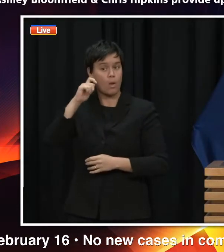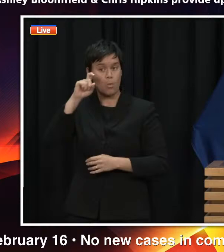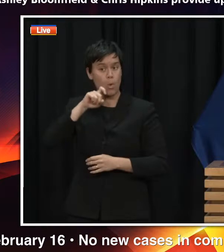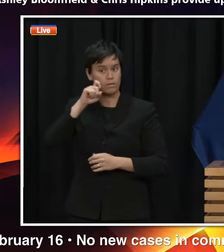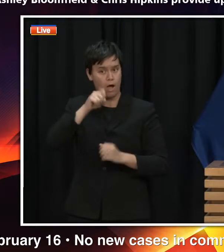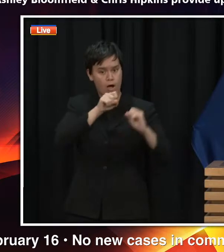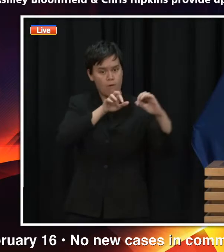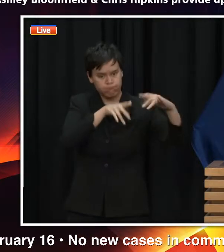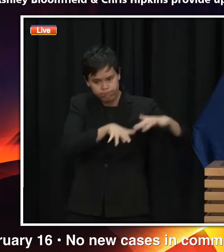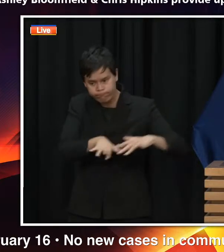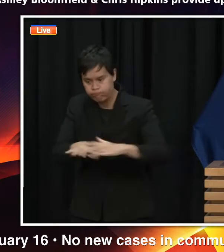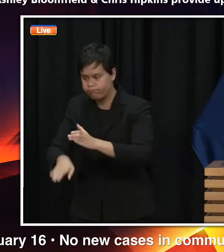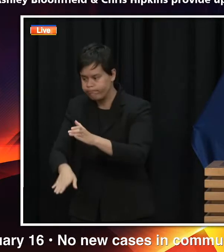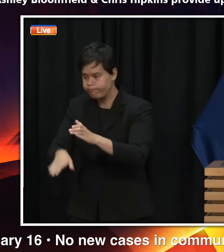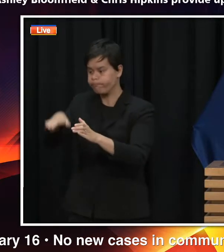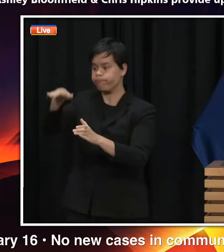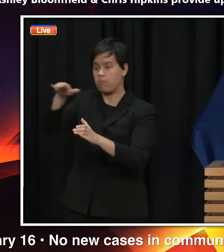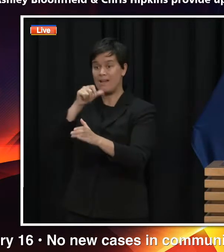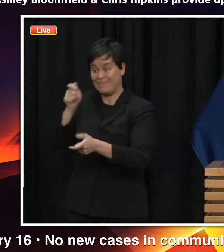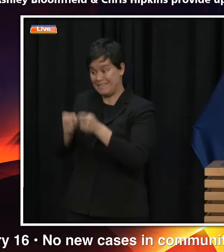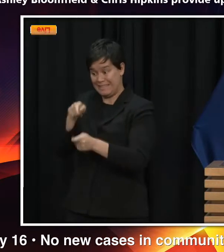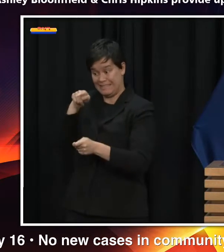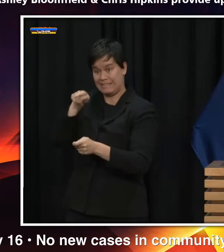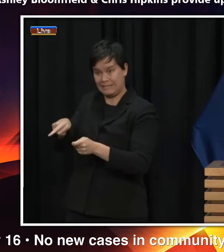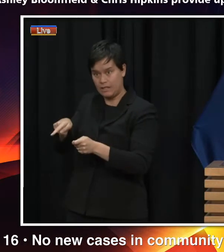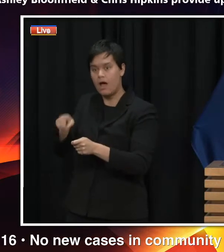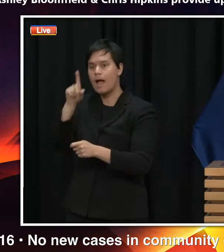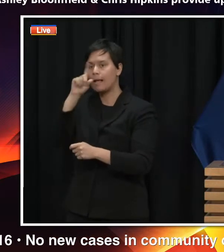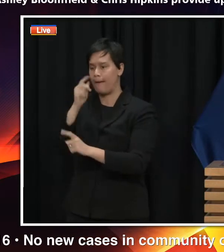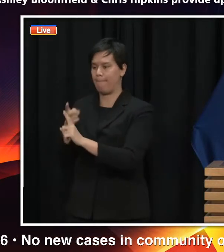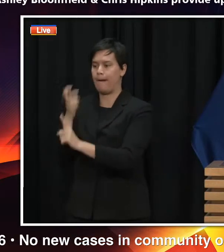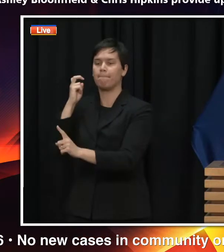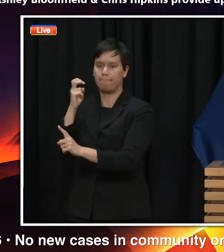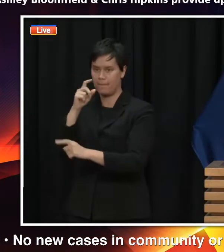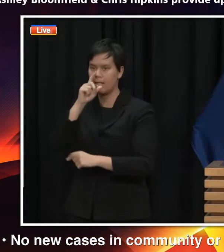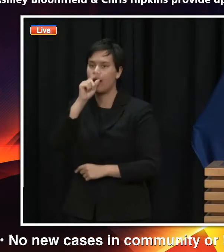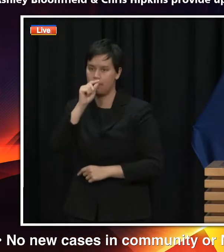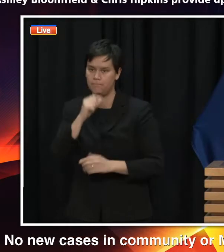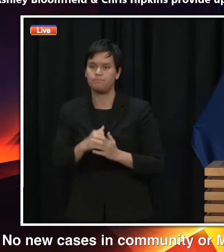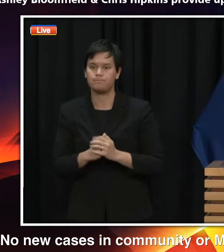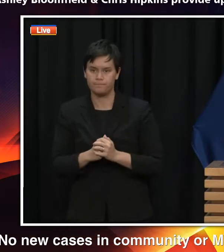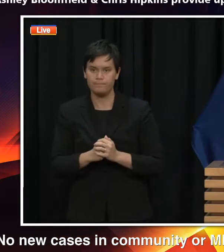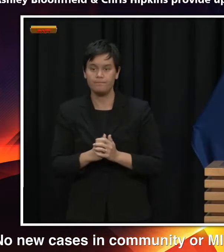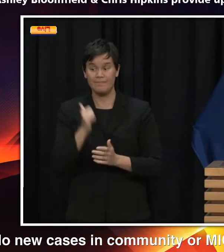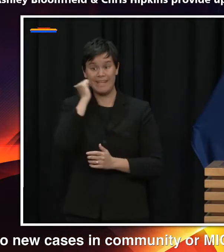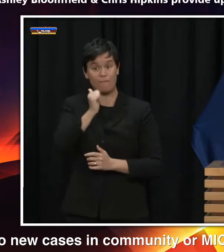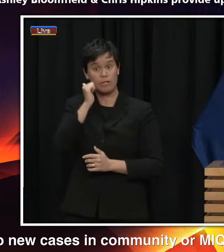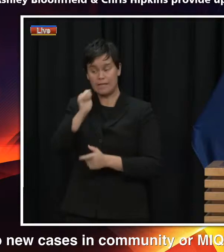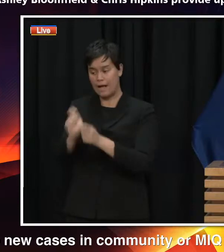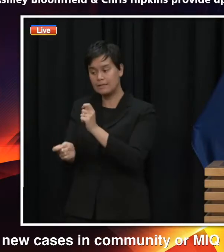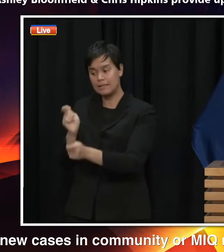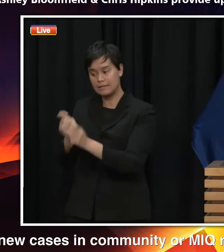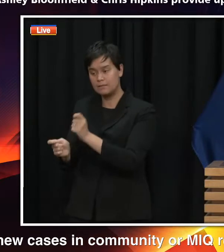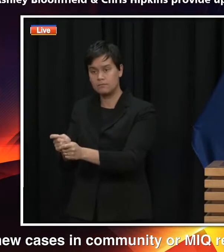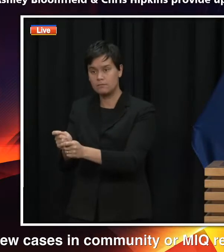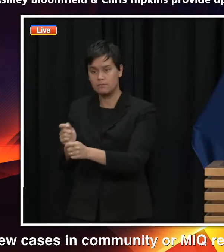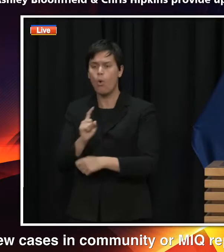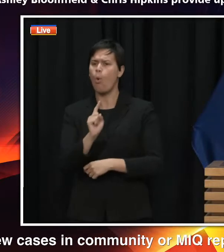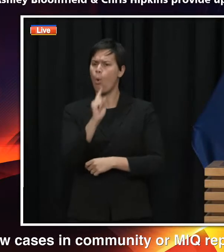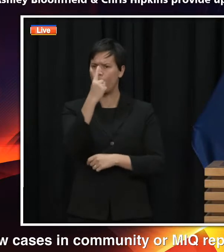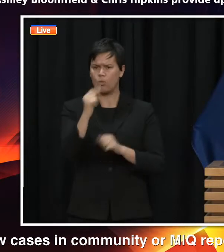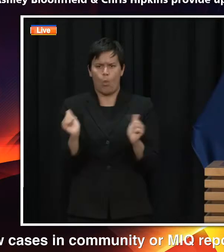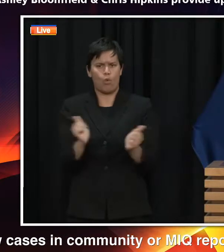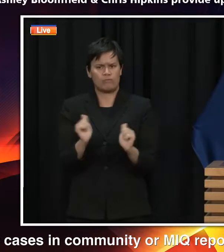we would pick up something if it was there. And we have initiated daily wastewater testing, which was already underway in Auckland.